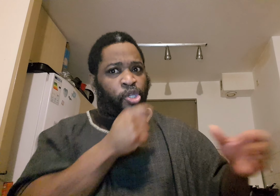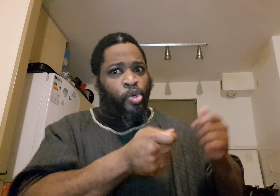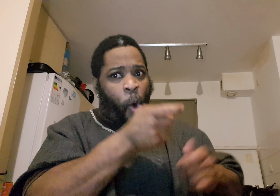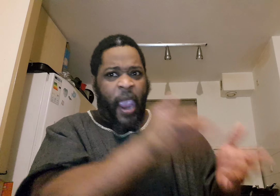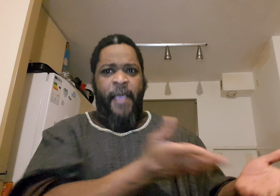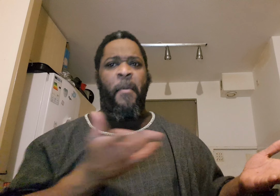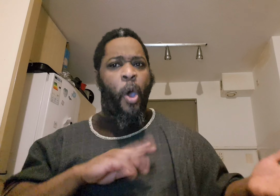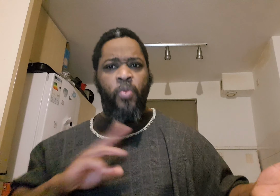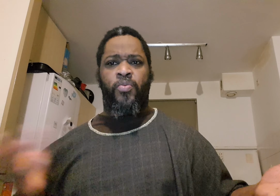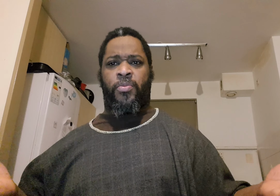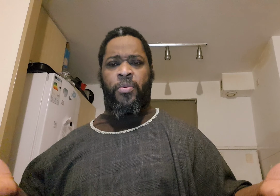show him oh